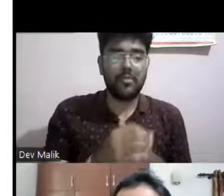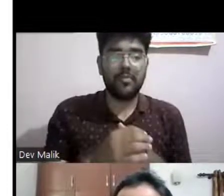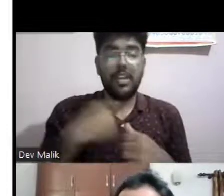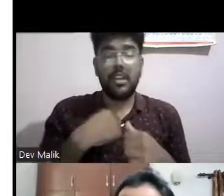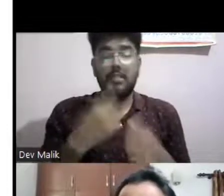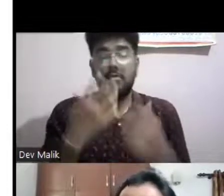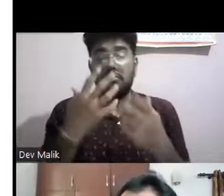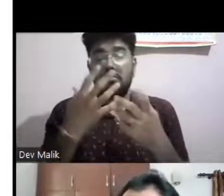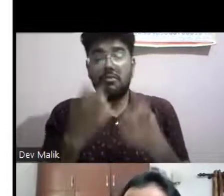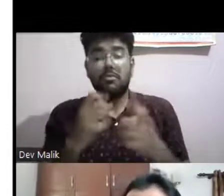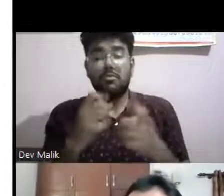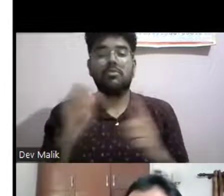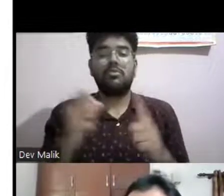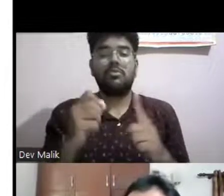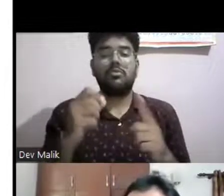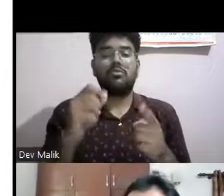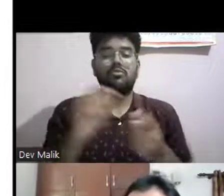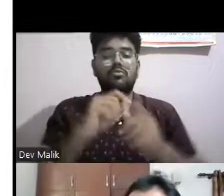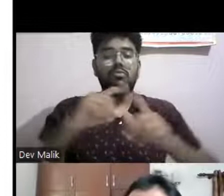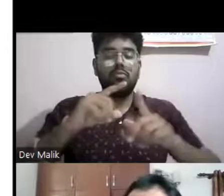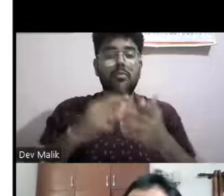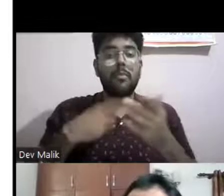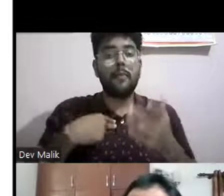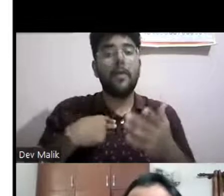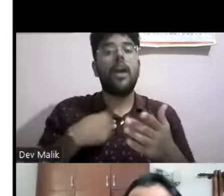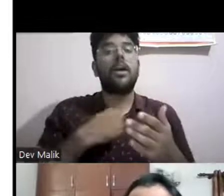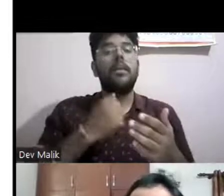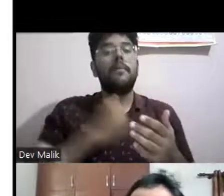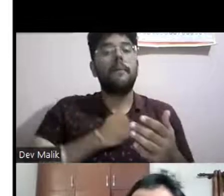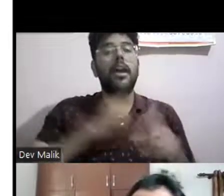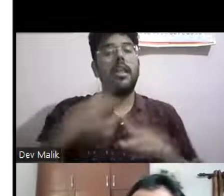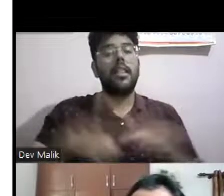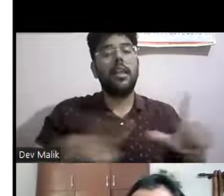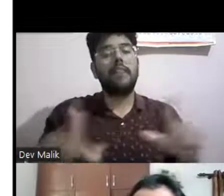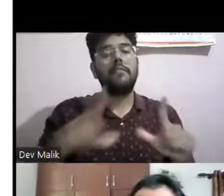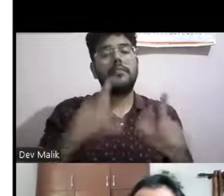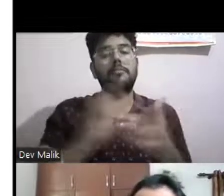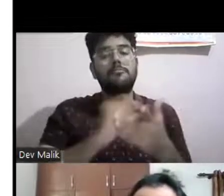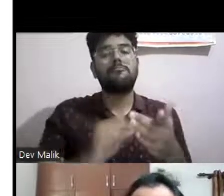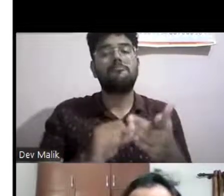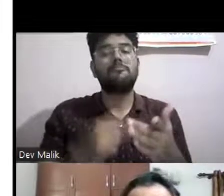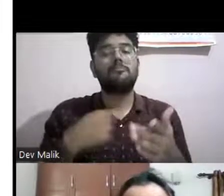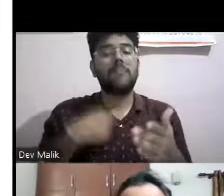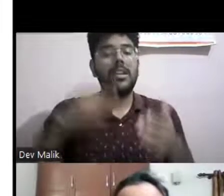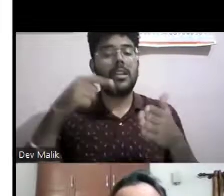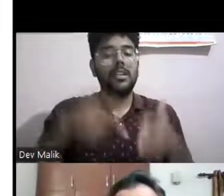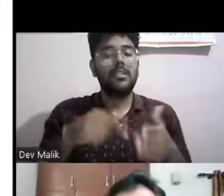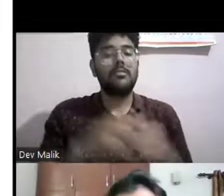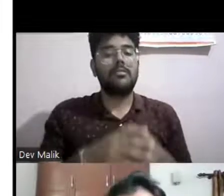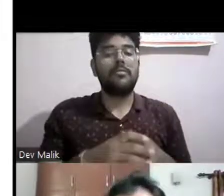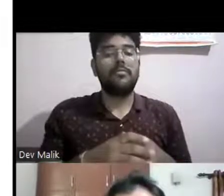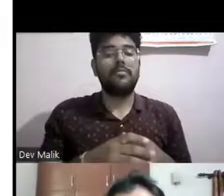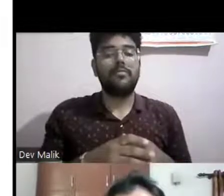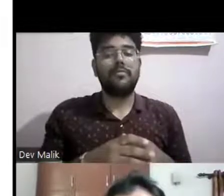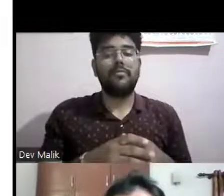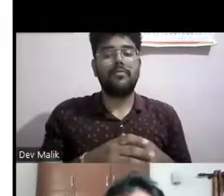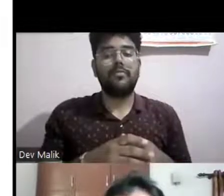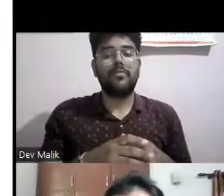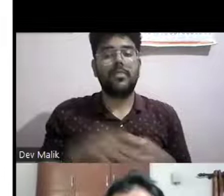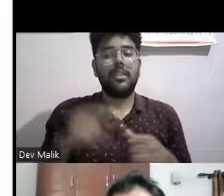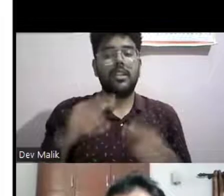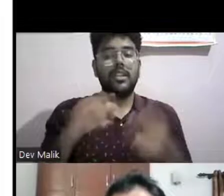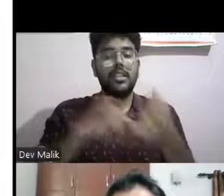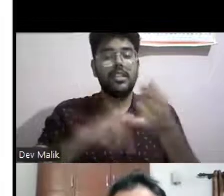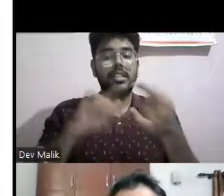parents, my adopted language. The seagull has grown up and flies with her own wings. I